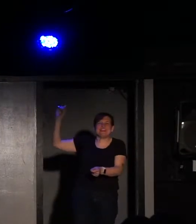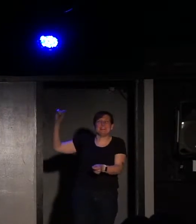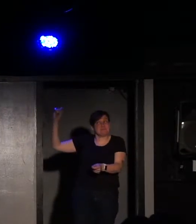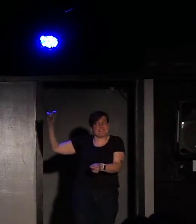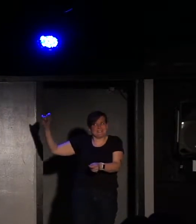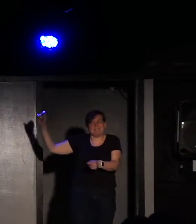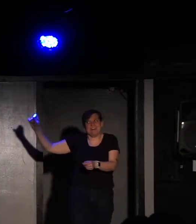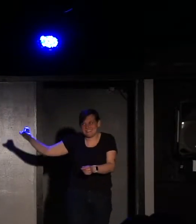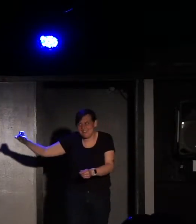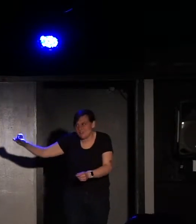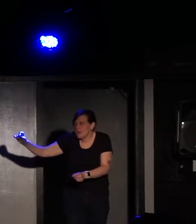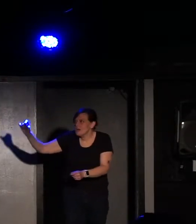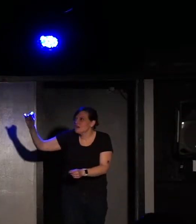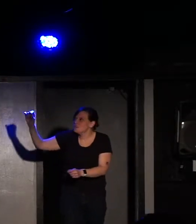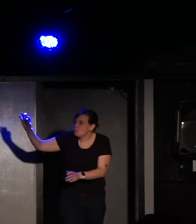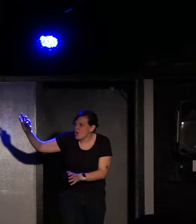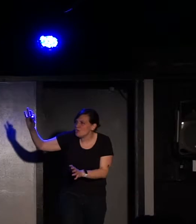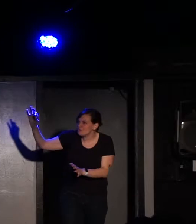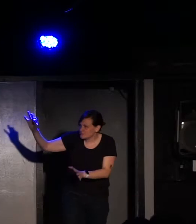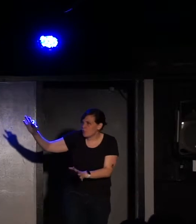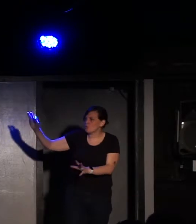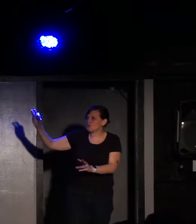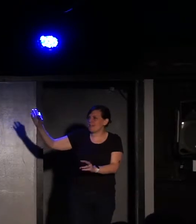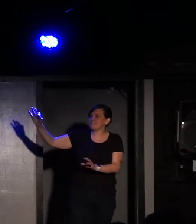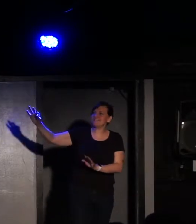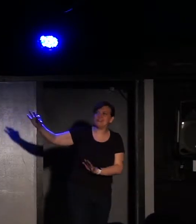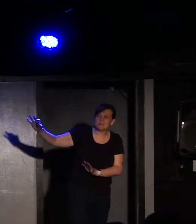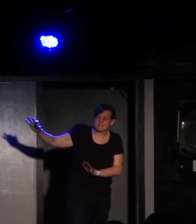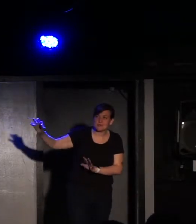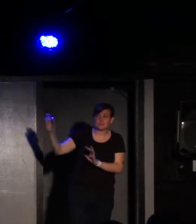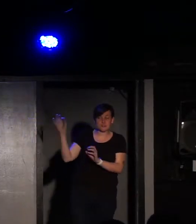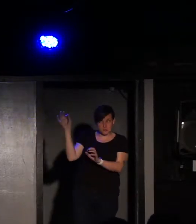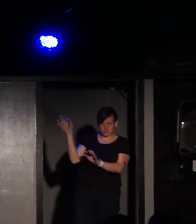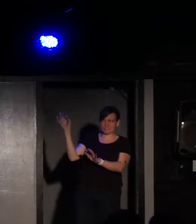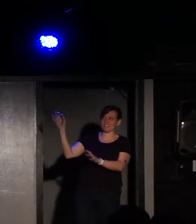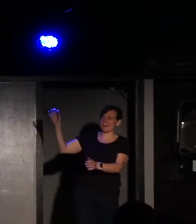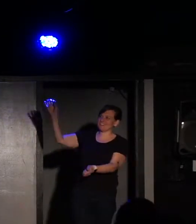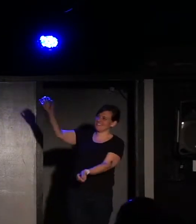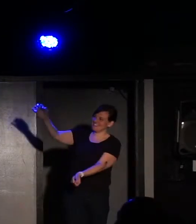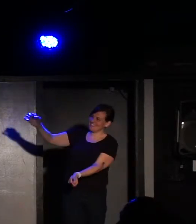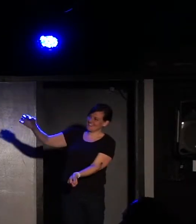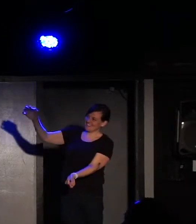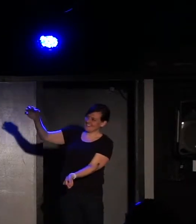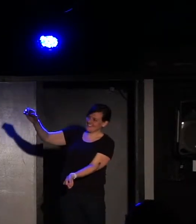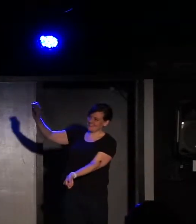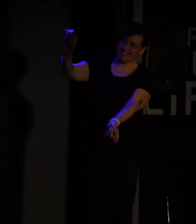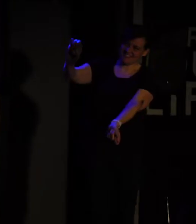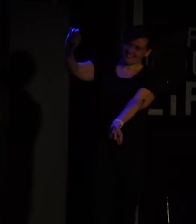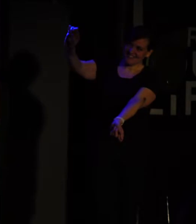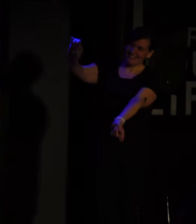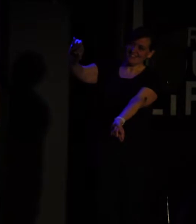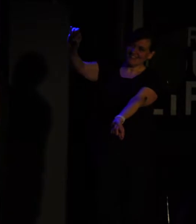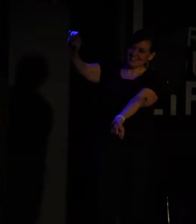even if I do say so myself. The perfect portrait, serious with a softer side. Thank you, Mr.